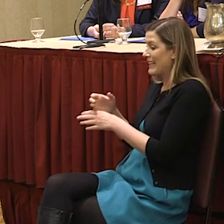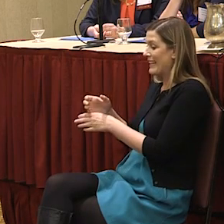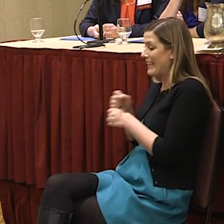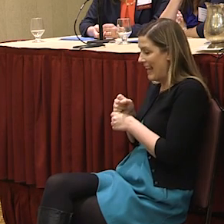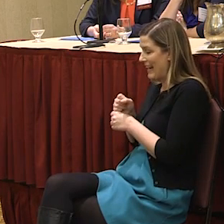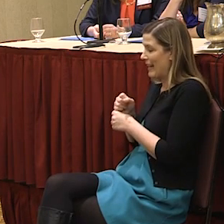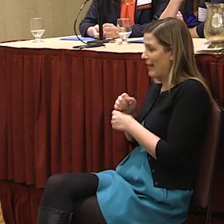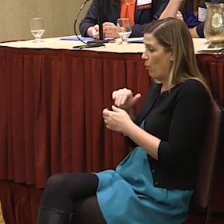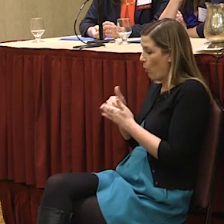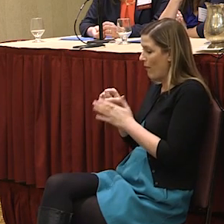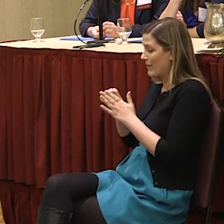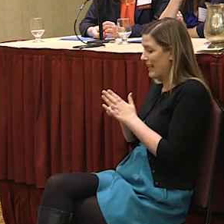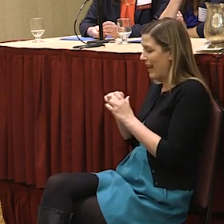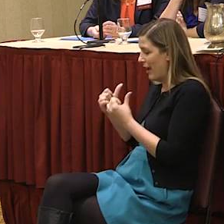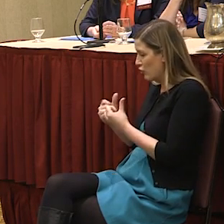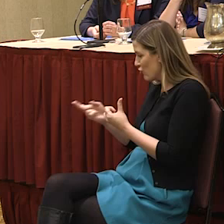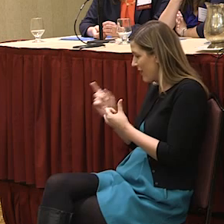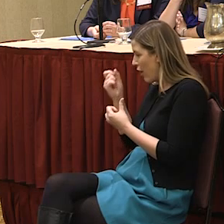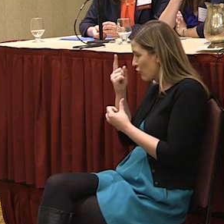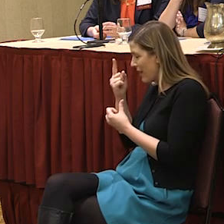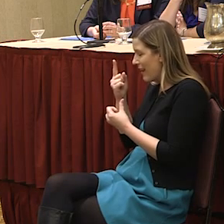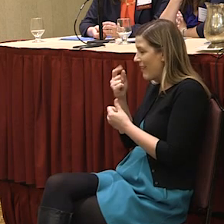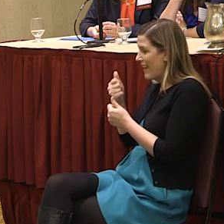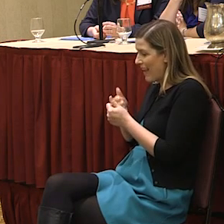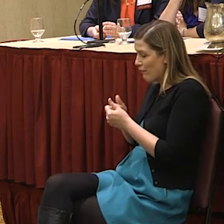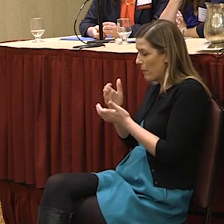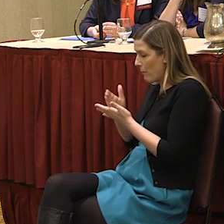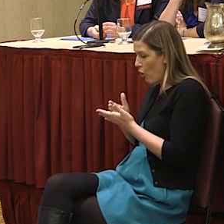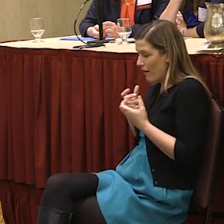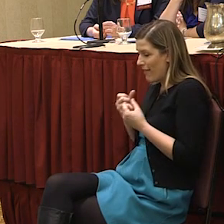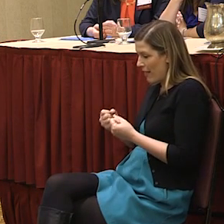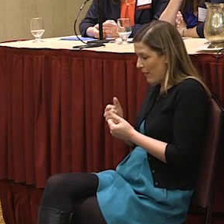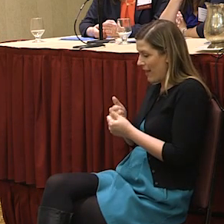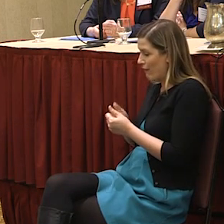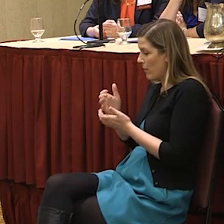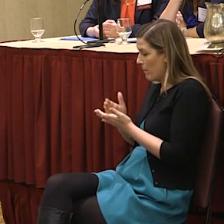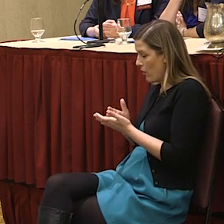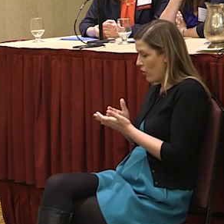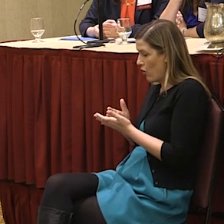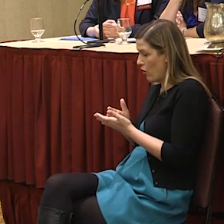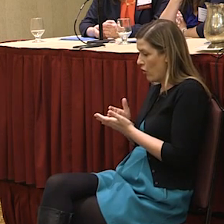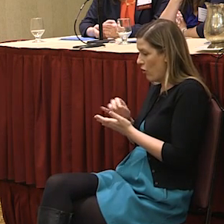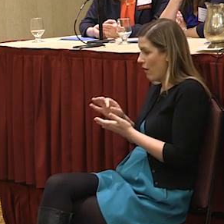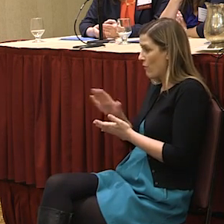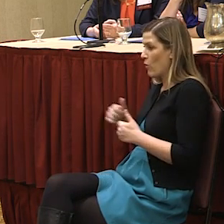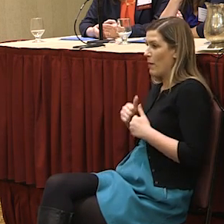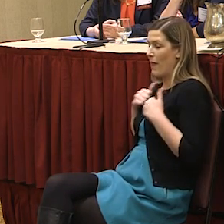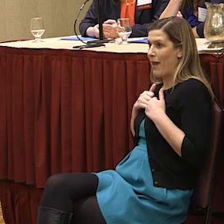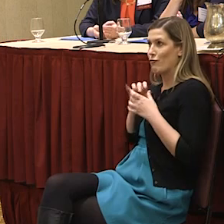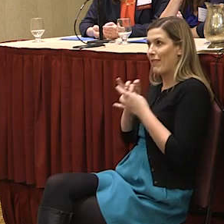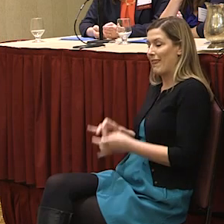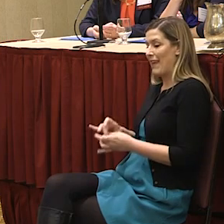getting all of the state agencies to understand that, every aspect of health and every aspect of your lives is health.